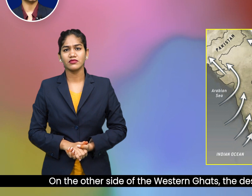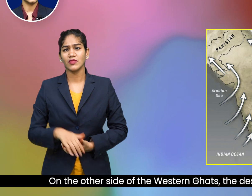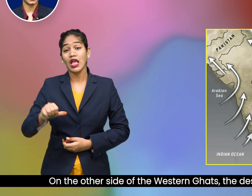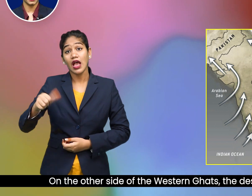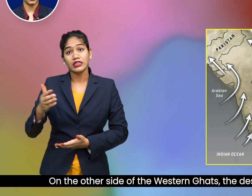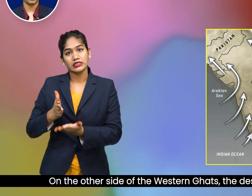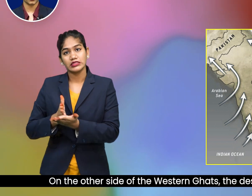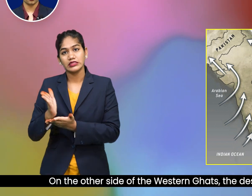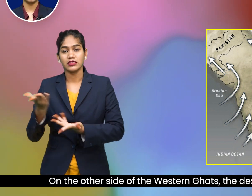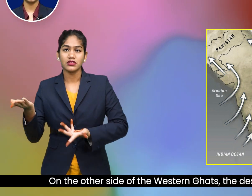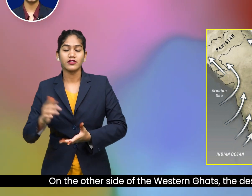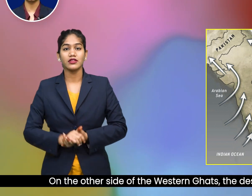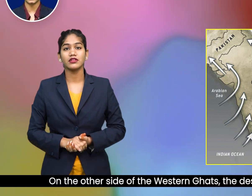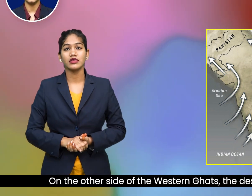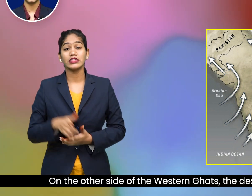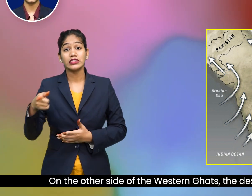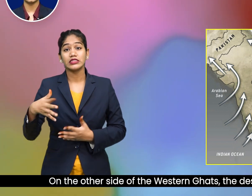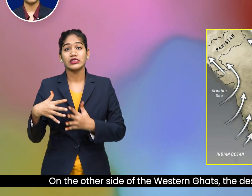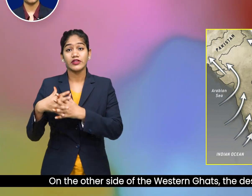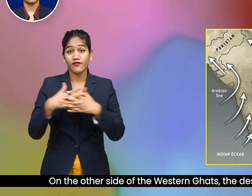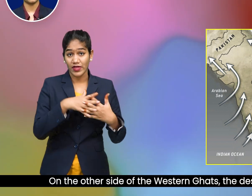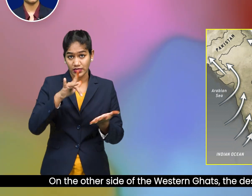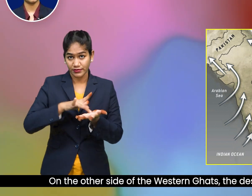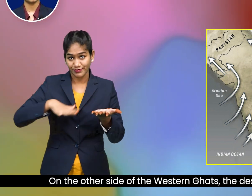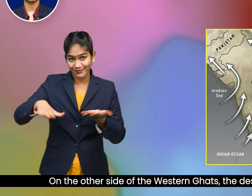On the other side of the Western Ghats,